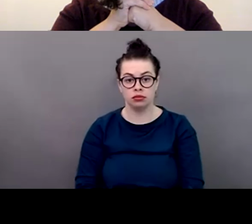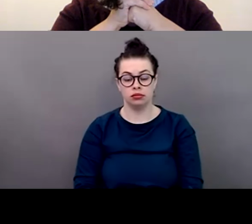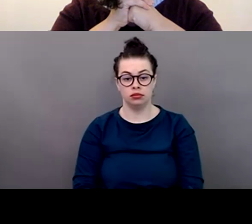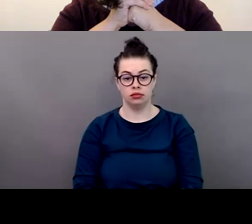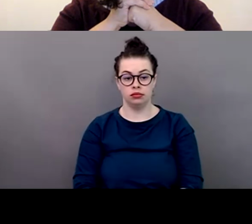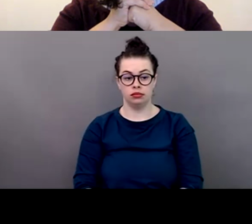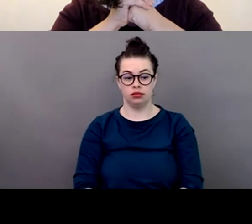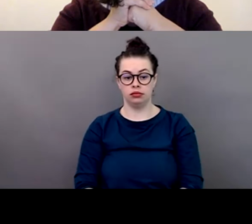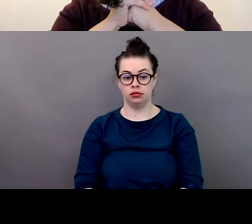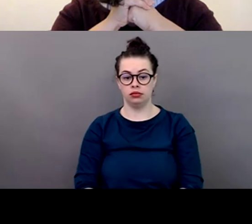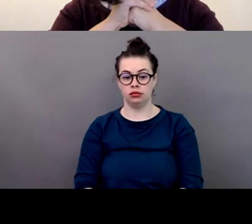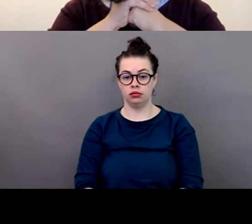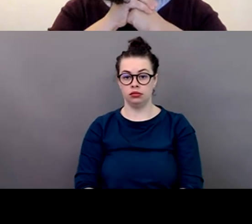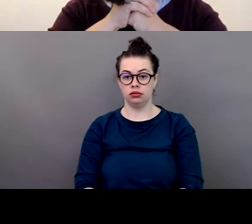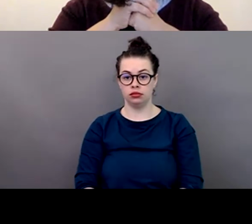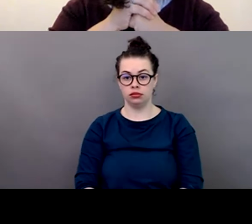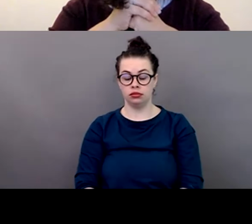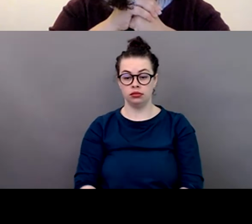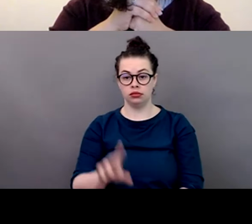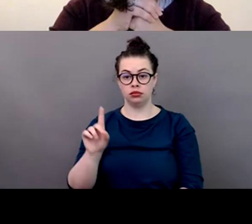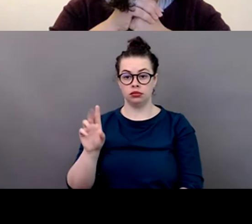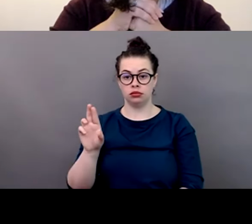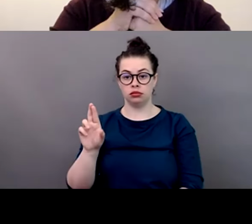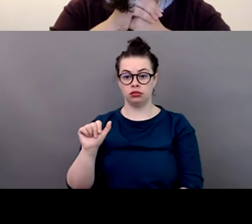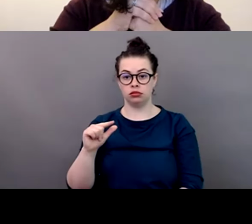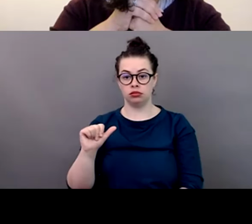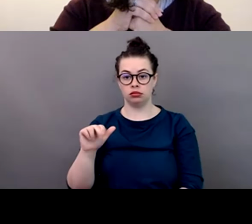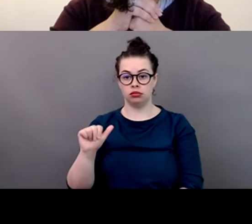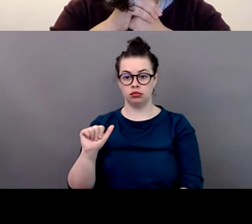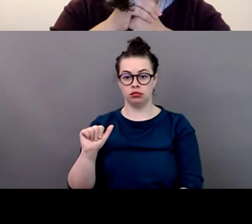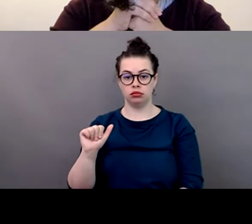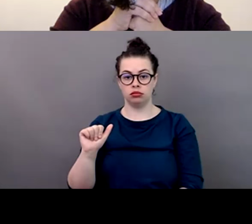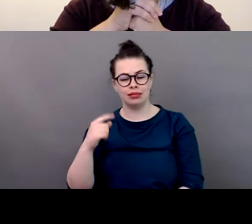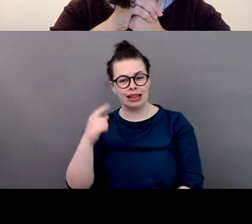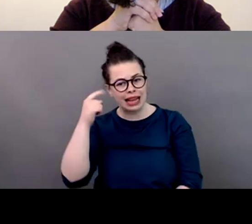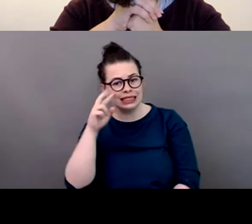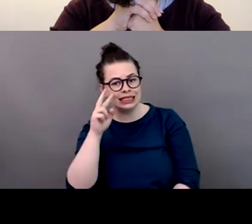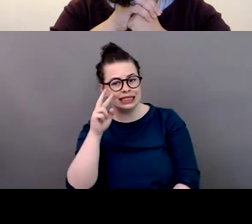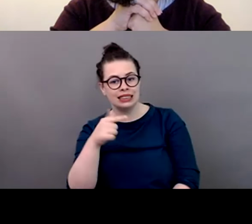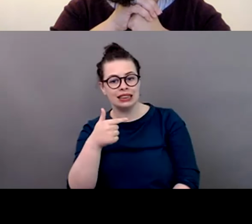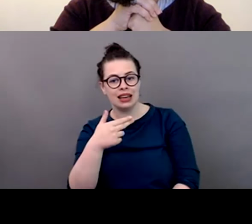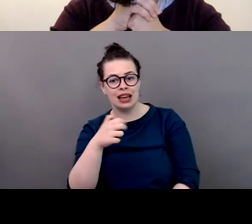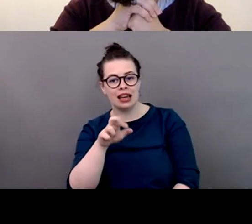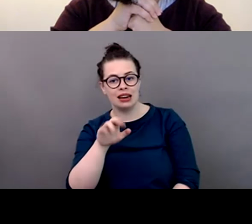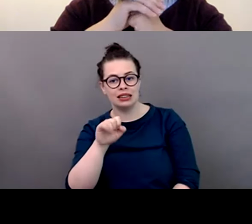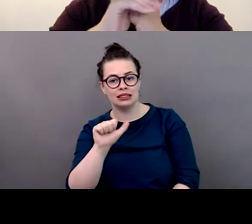Maybe, I don't know, Dragana and Janos, do you want to take this question? Hands raised.